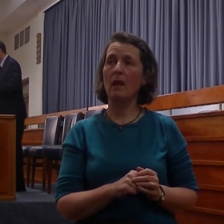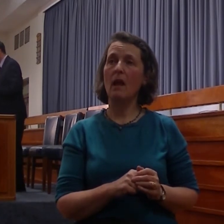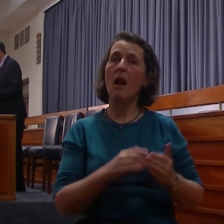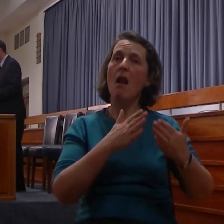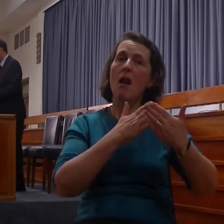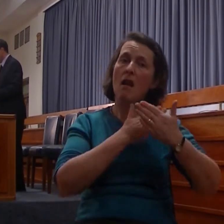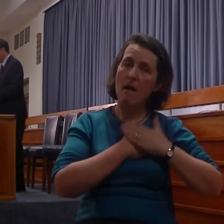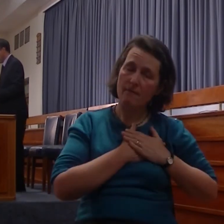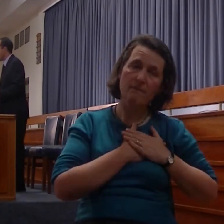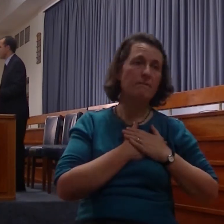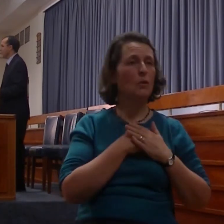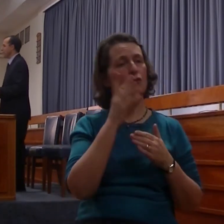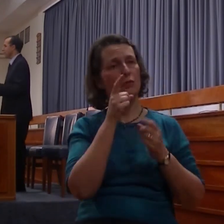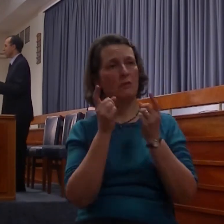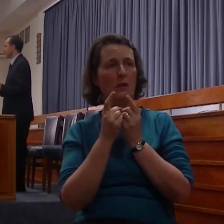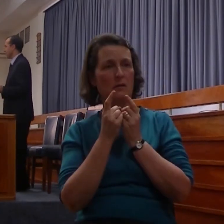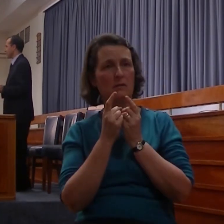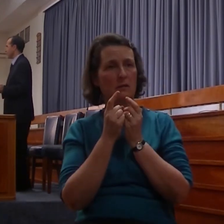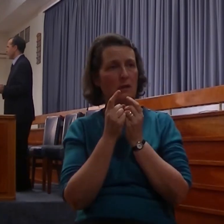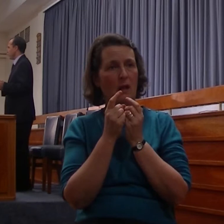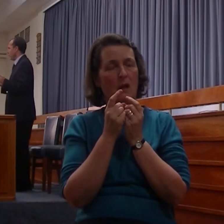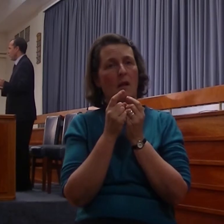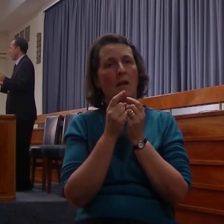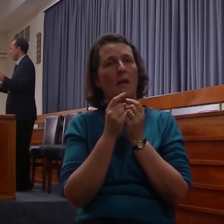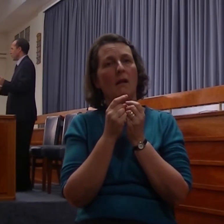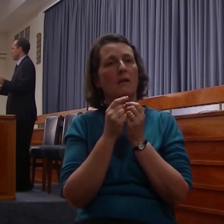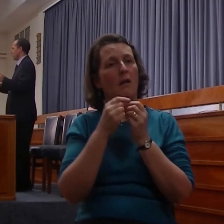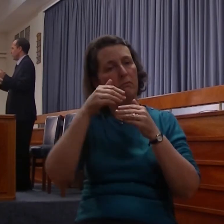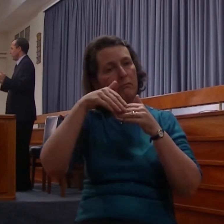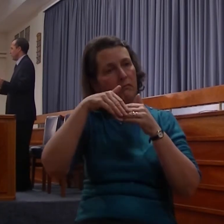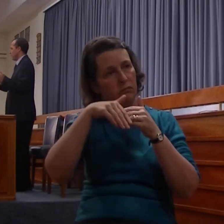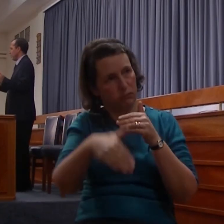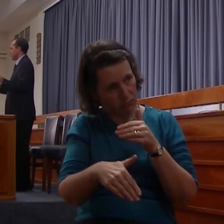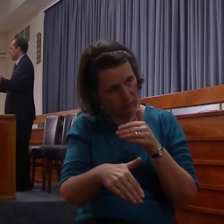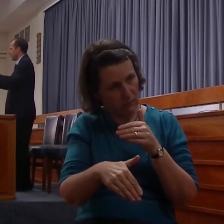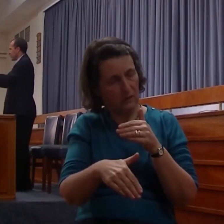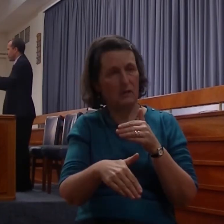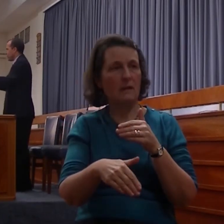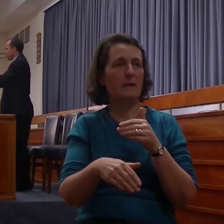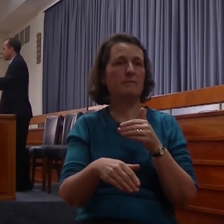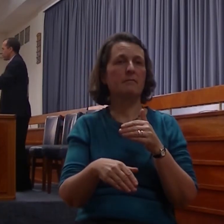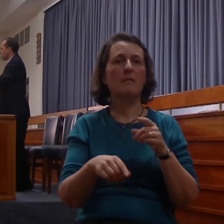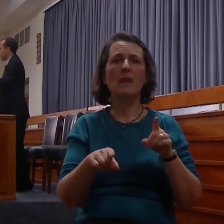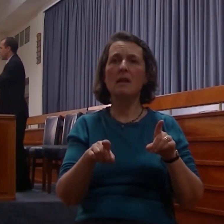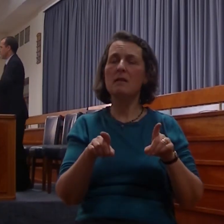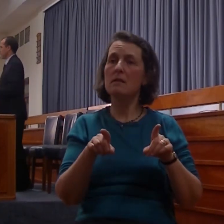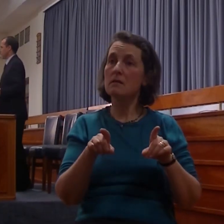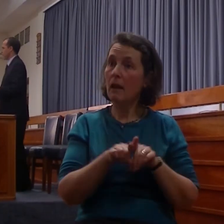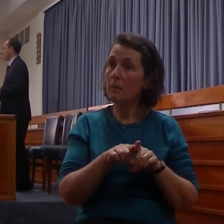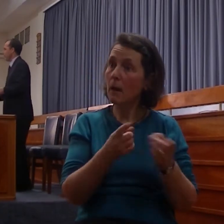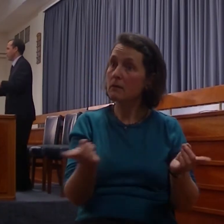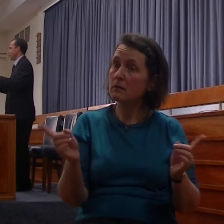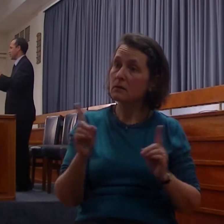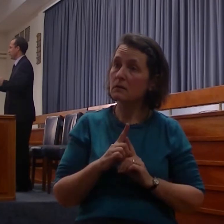in Ephesus. So they lost that the love for spiritual matters. And in our